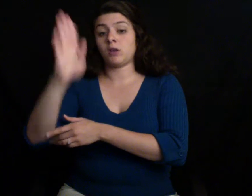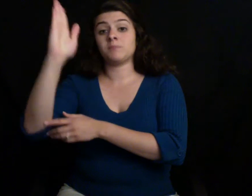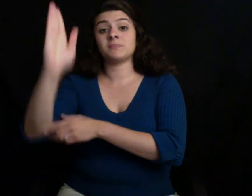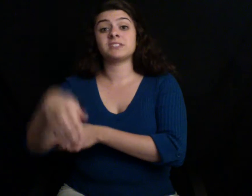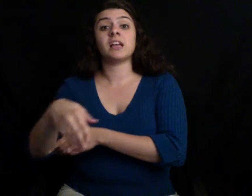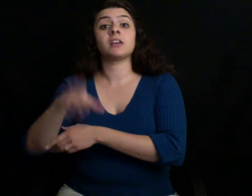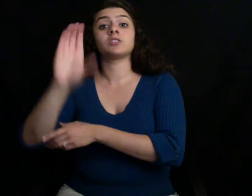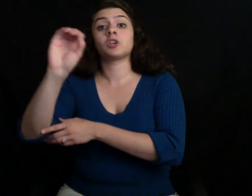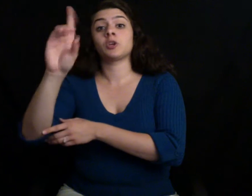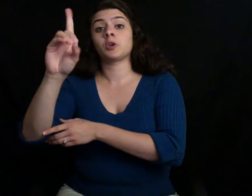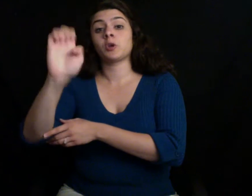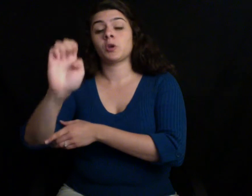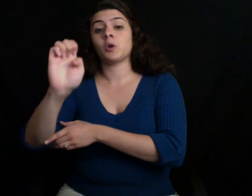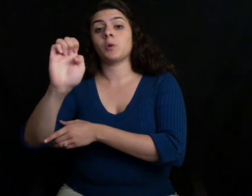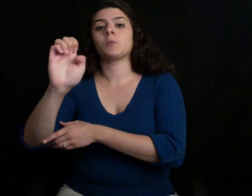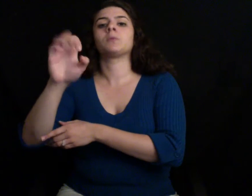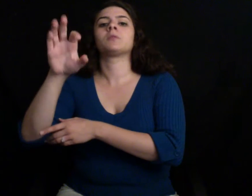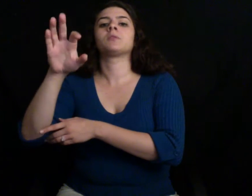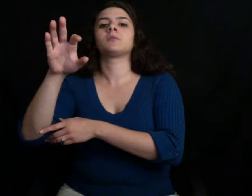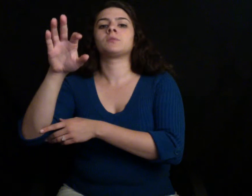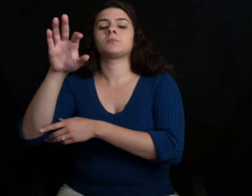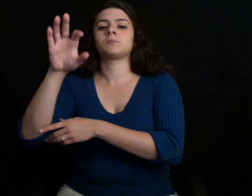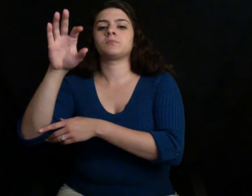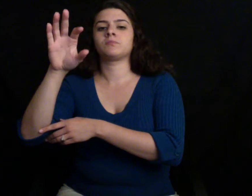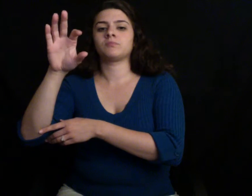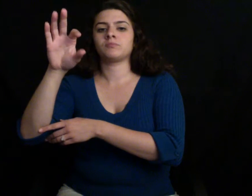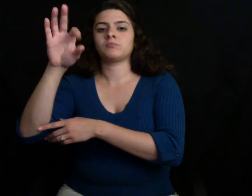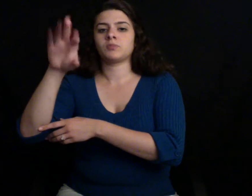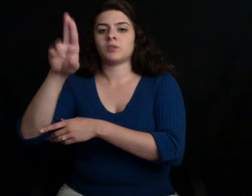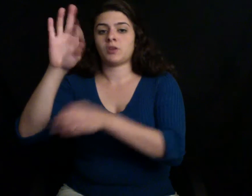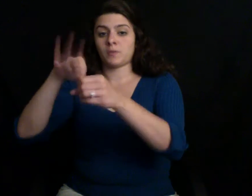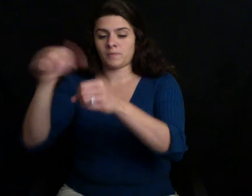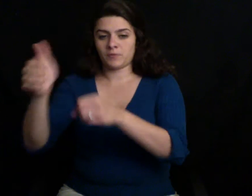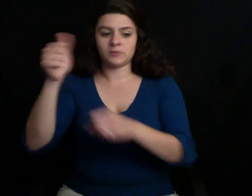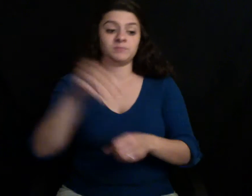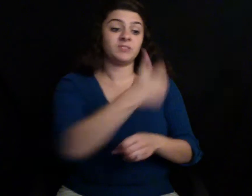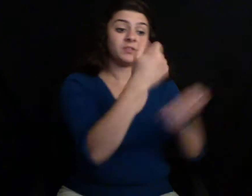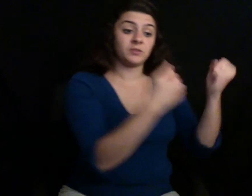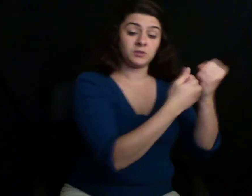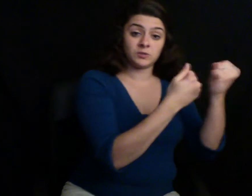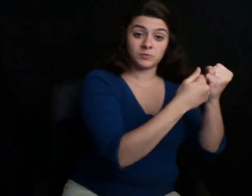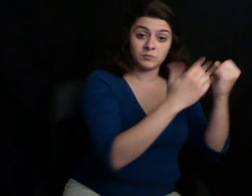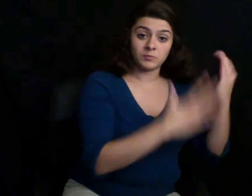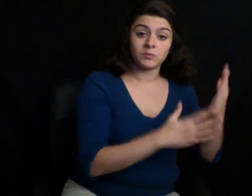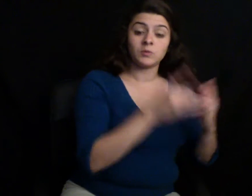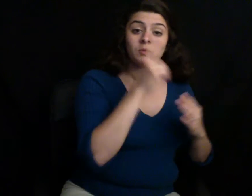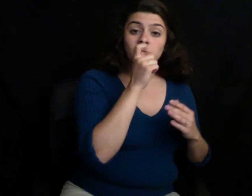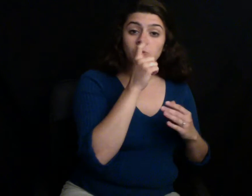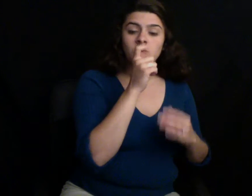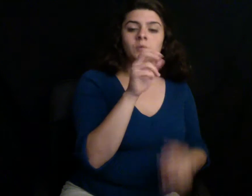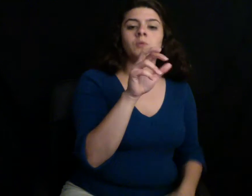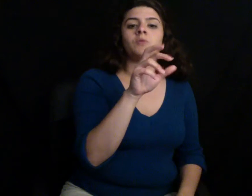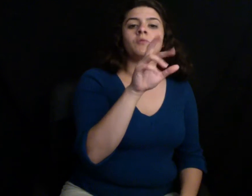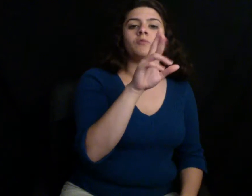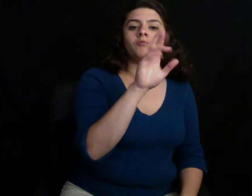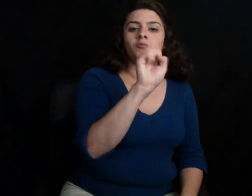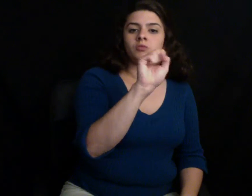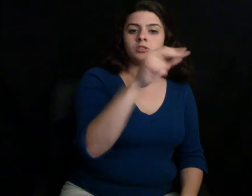UPVOTED. This episode is also brought to you by FreshBooks. Accounting can be frustrating and mundane, but it doesn't have to be. FreshBooks makes necessary